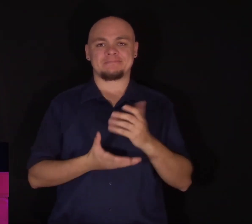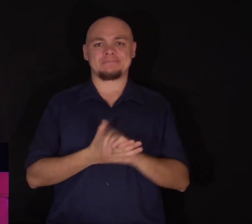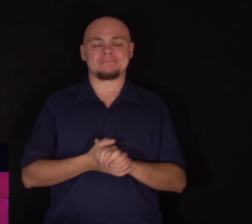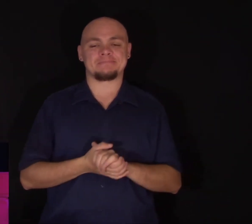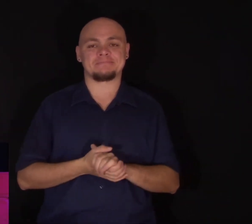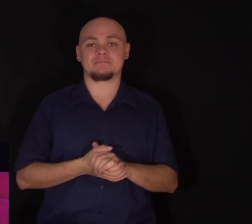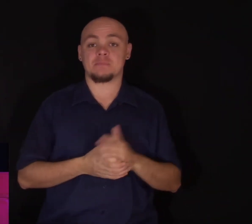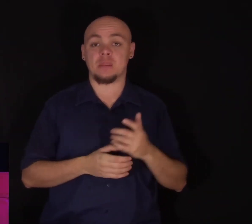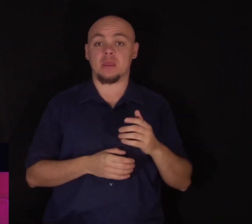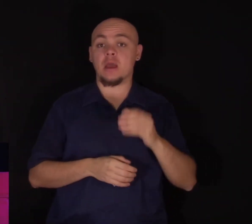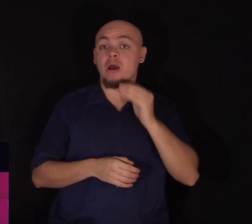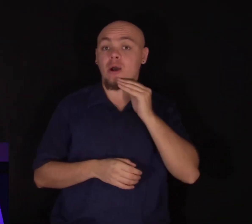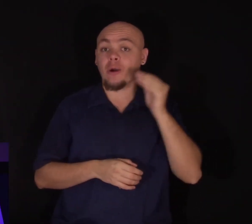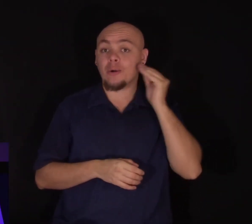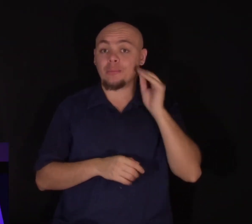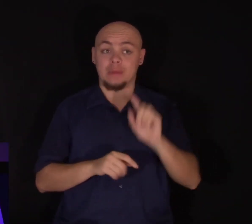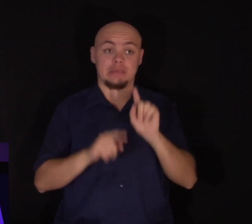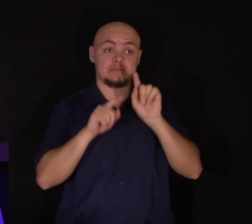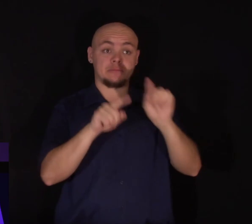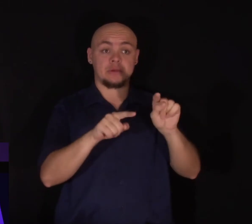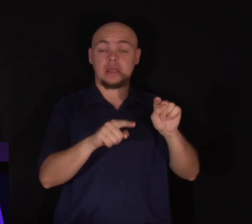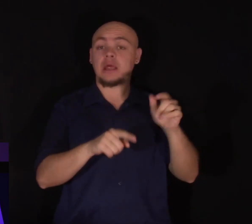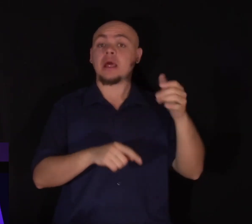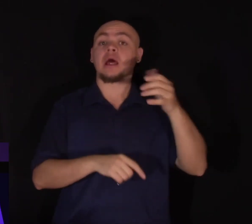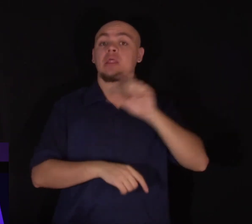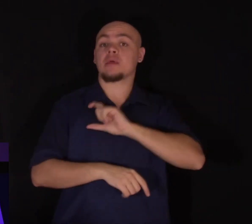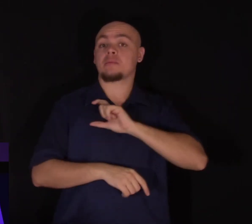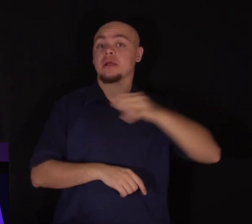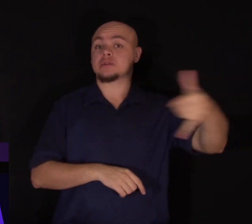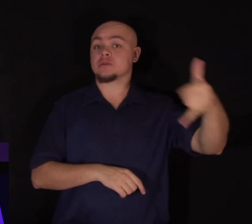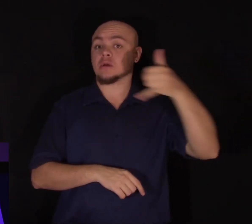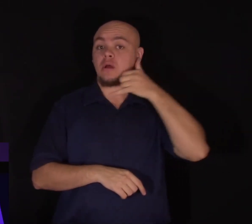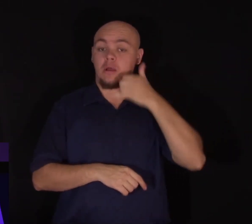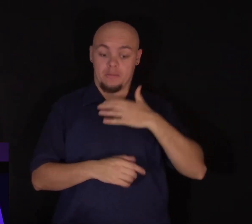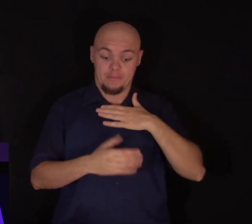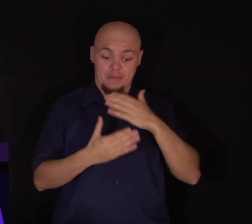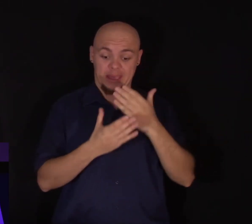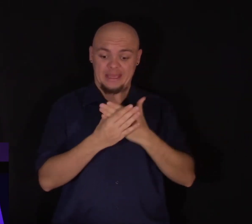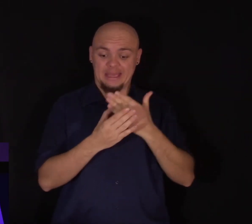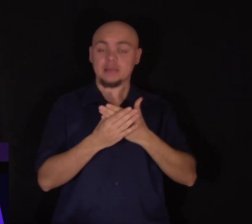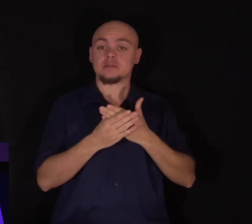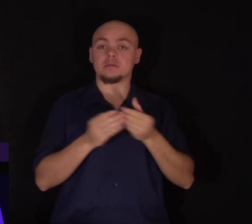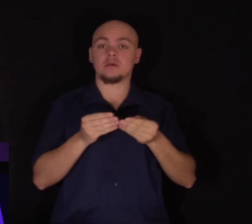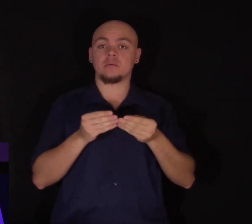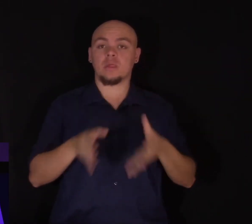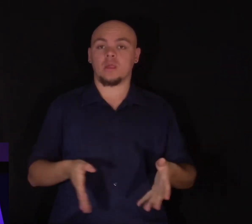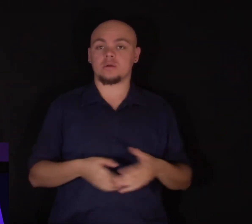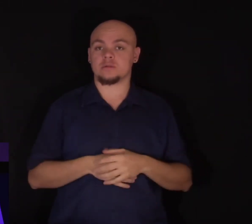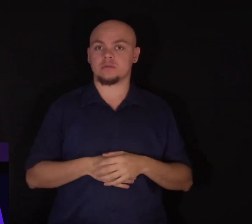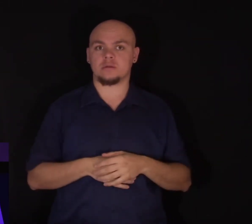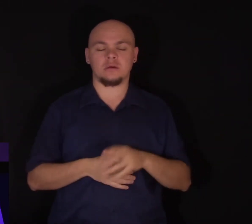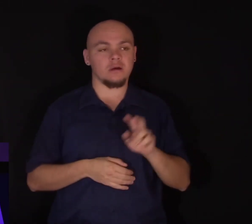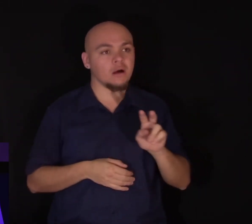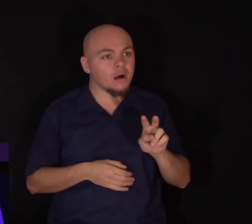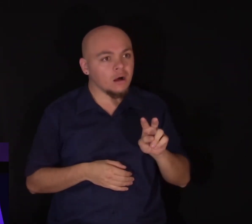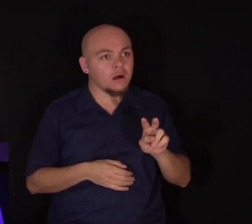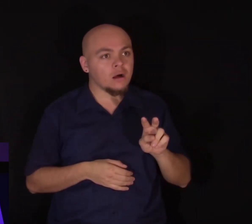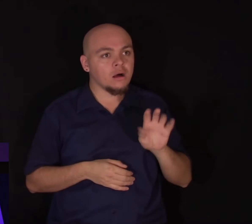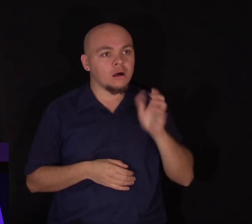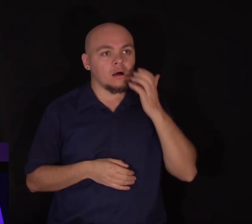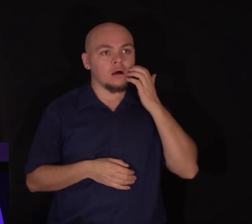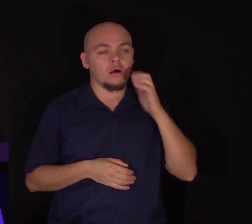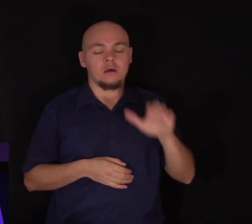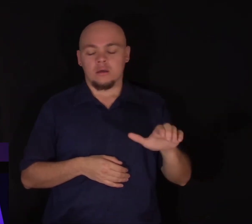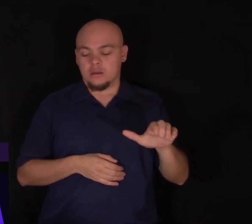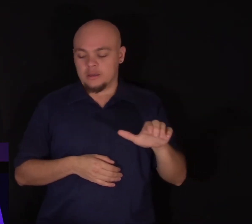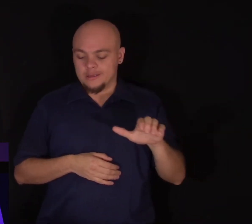I went home, and a few days later, I got a call from the police, and they told me my case was dropped. And I swear to God, when I put that phone down,